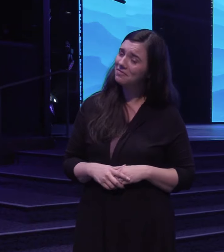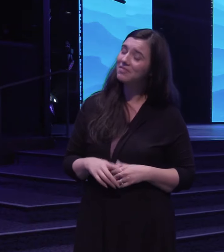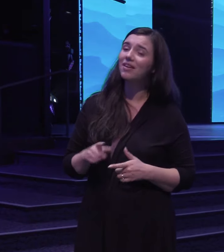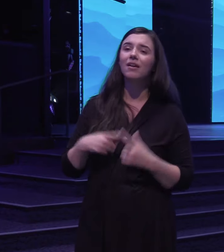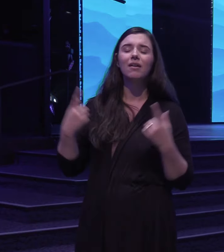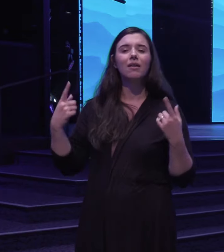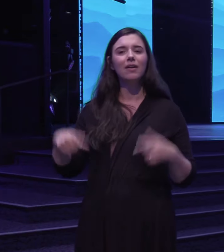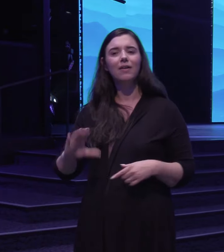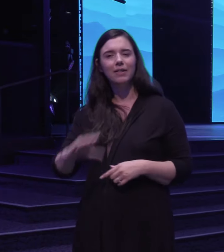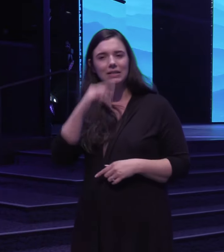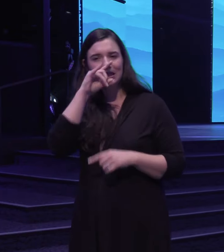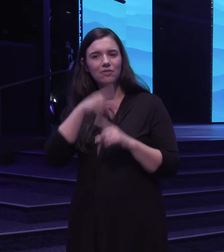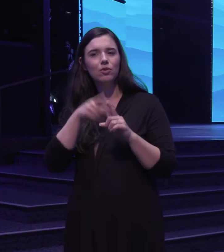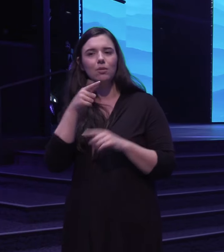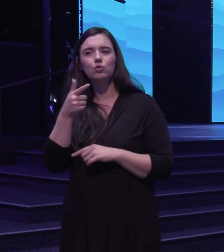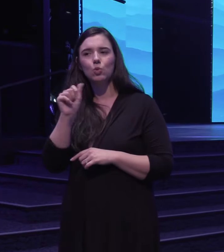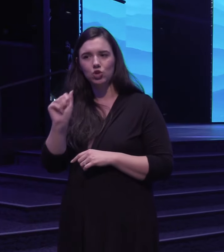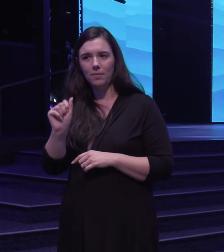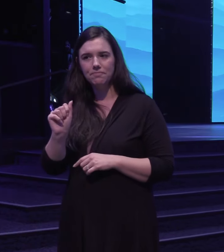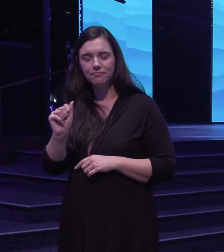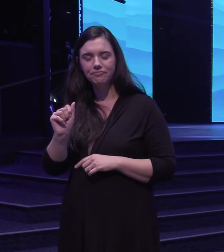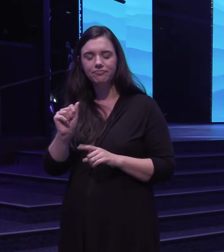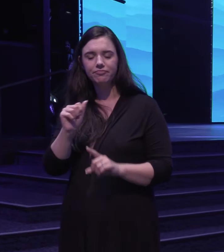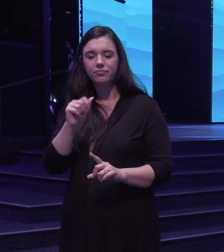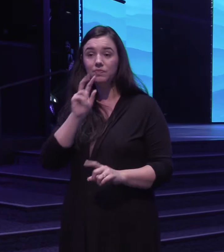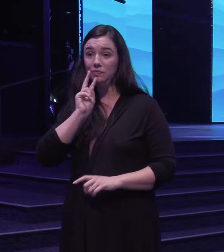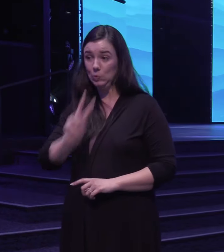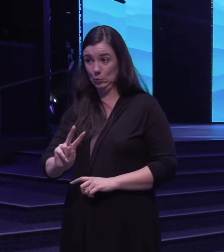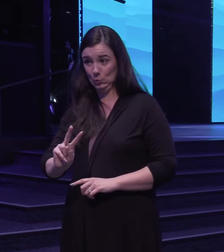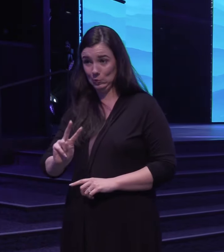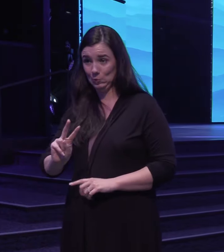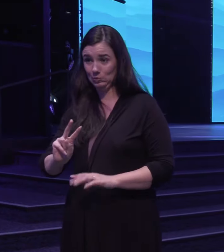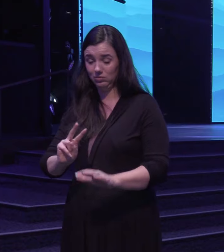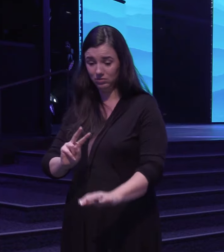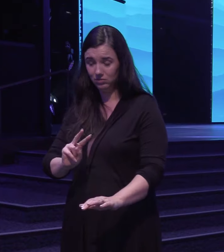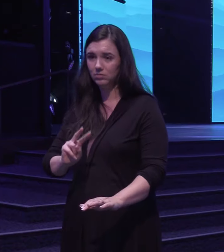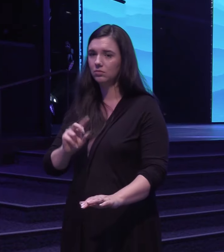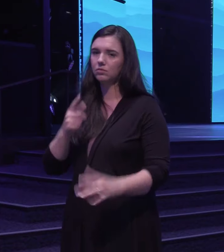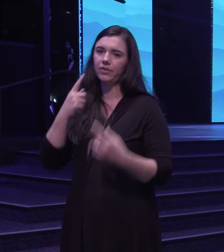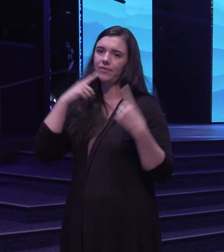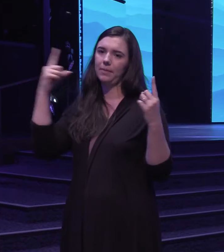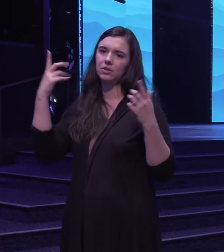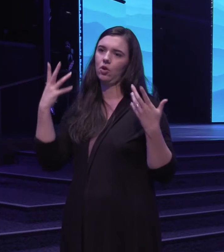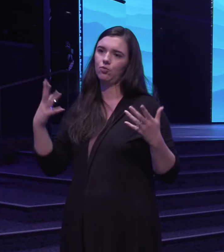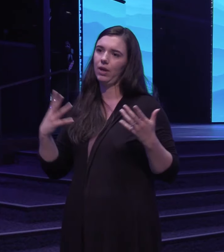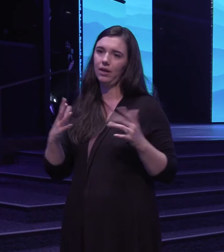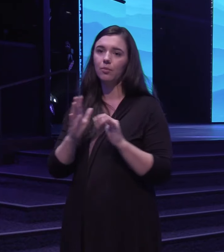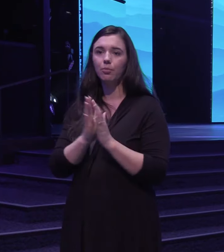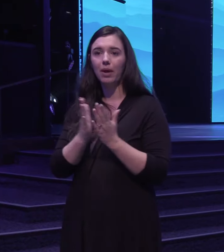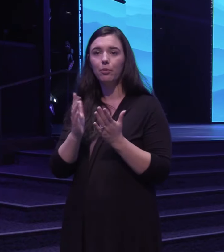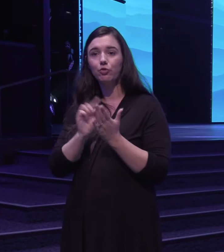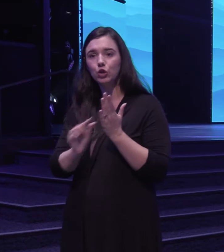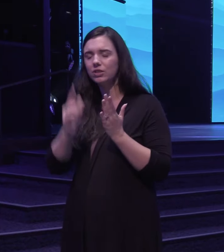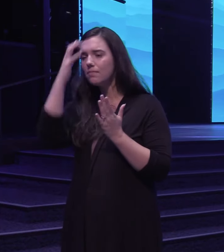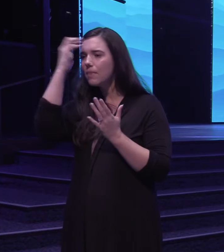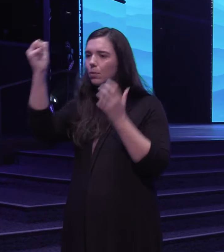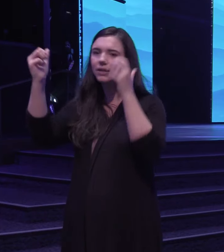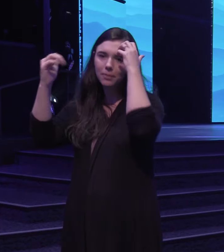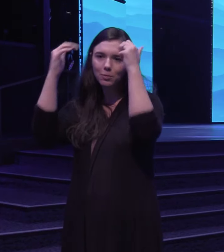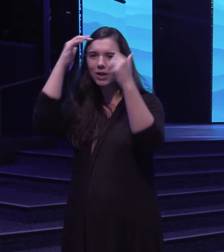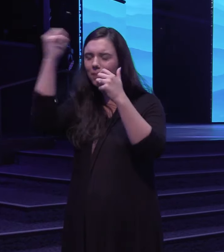along came this little kid from Georgia. At age 2, he was a prodigy. Bible verses, he had them